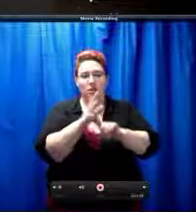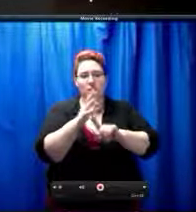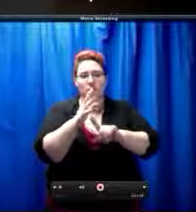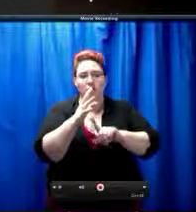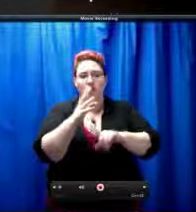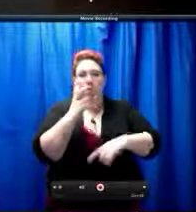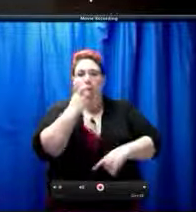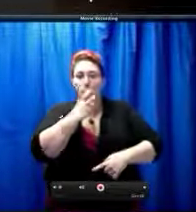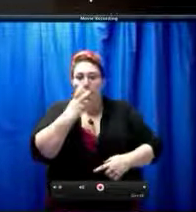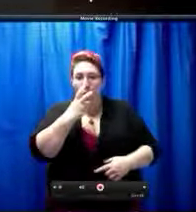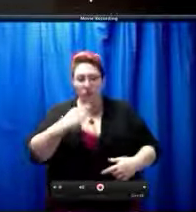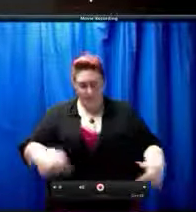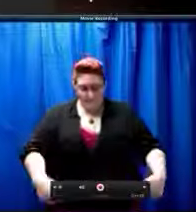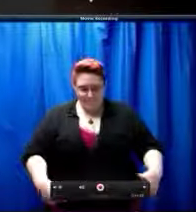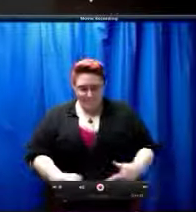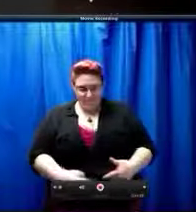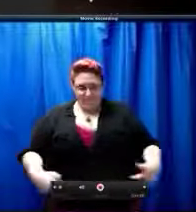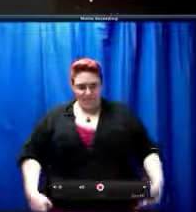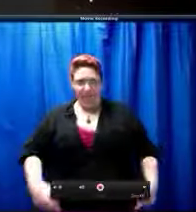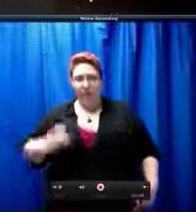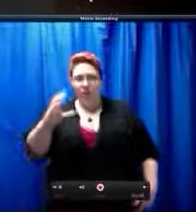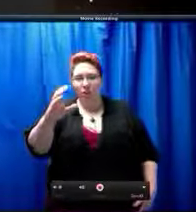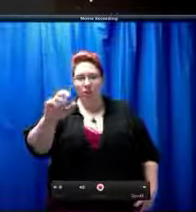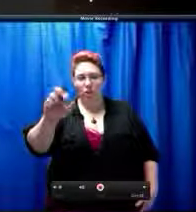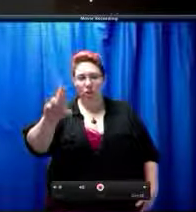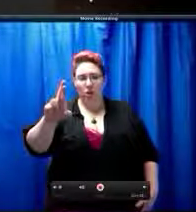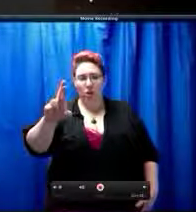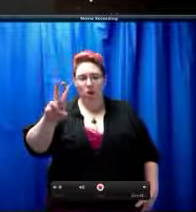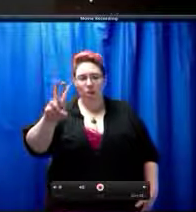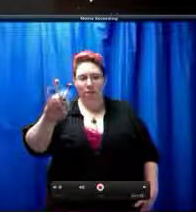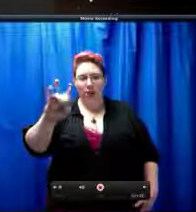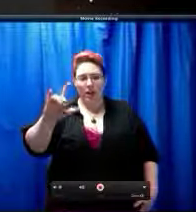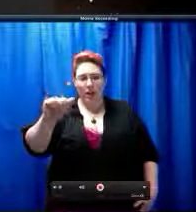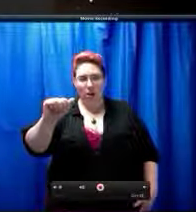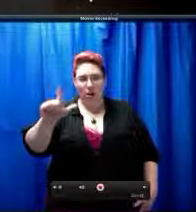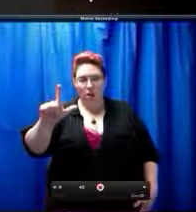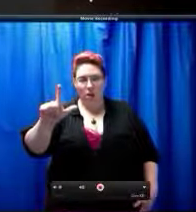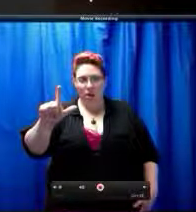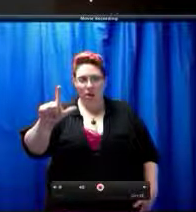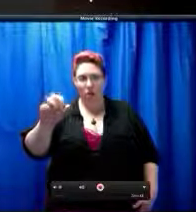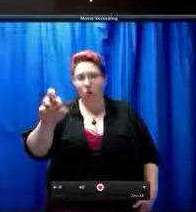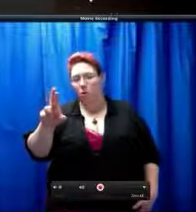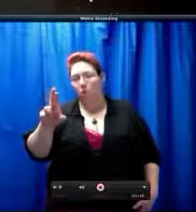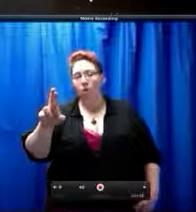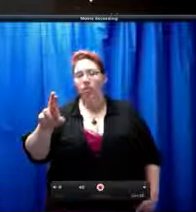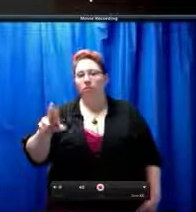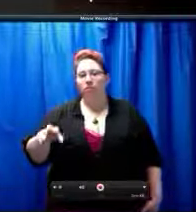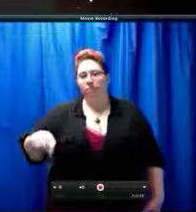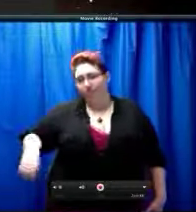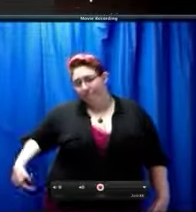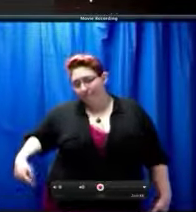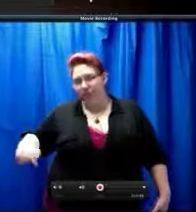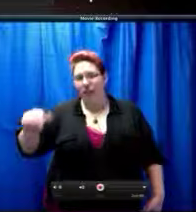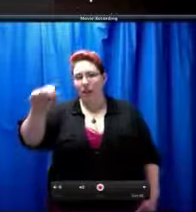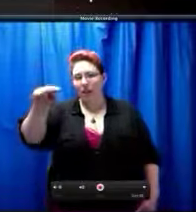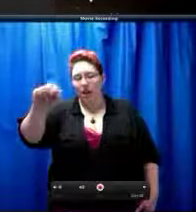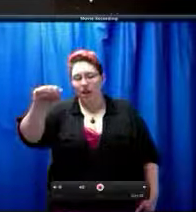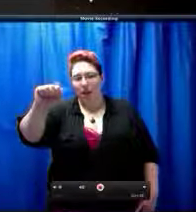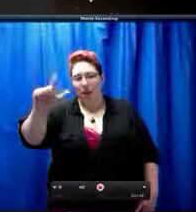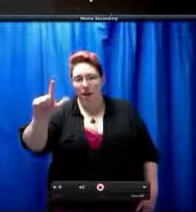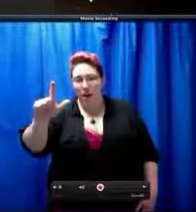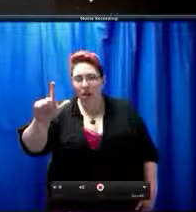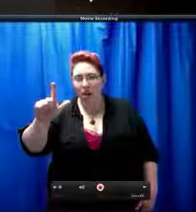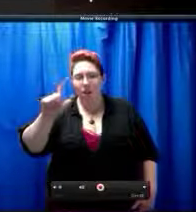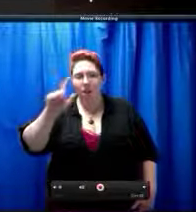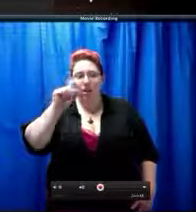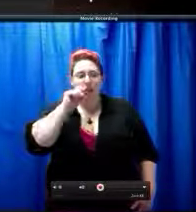So, I want you to remember this one. Oral sex is not safe sex. I don't know why people think it is just because you can't get